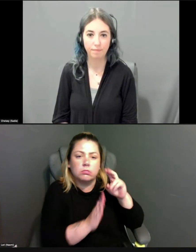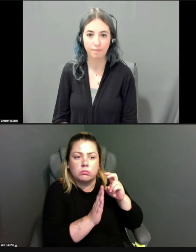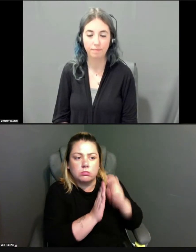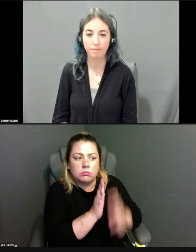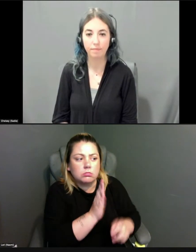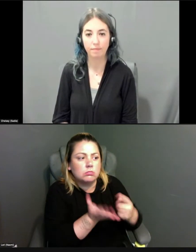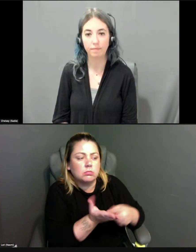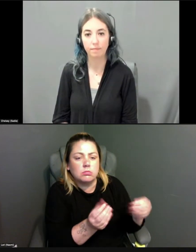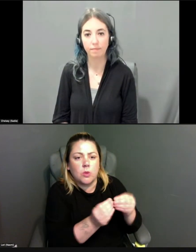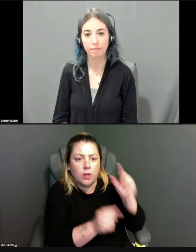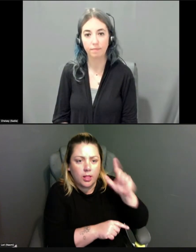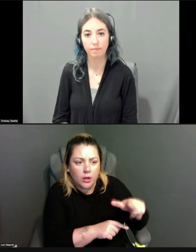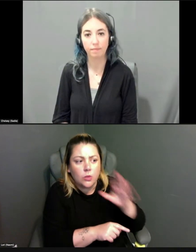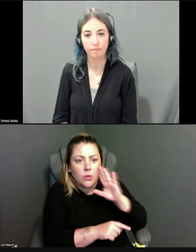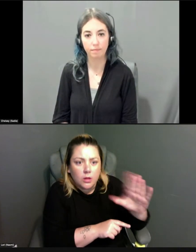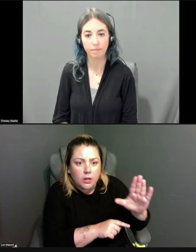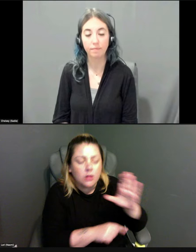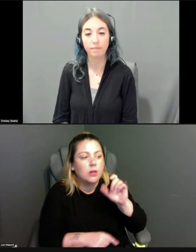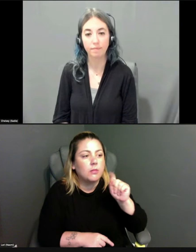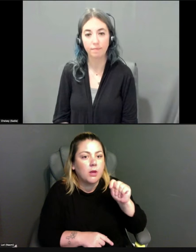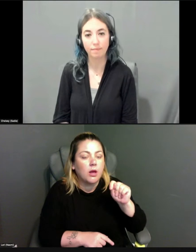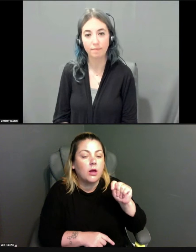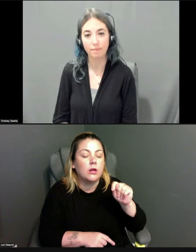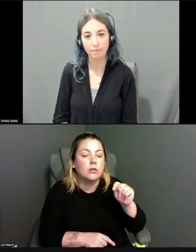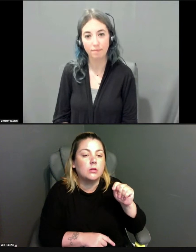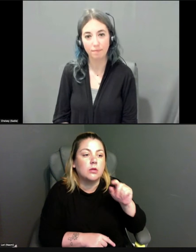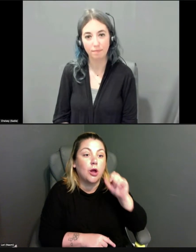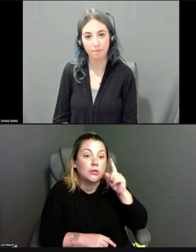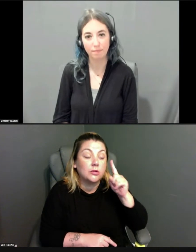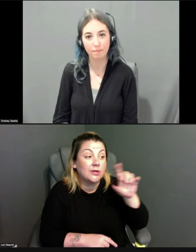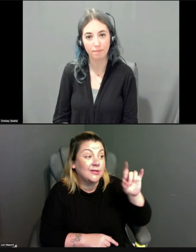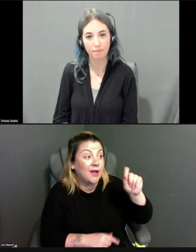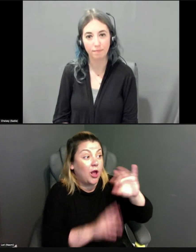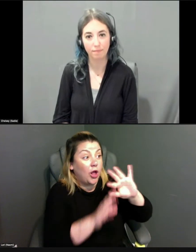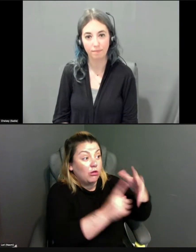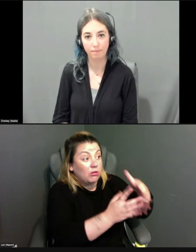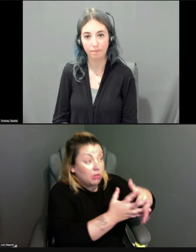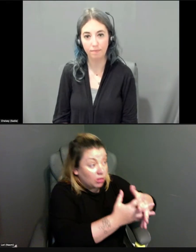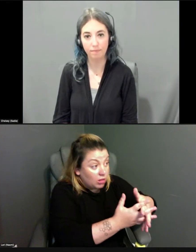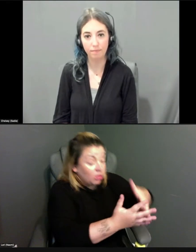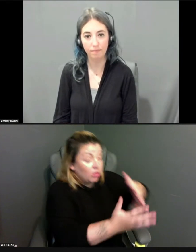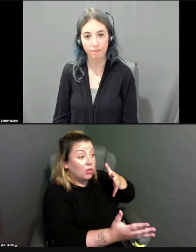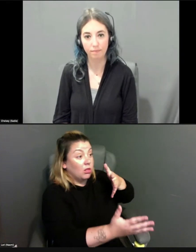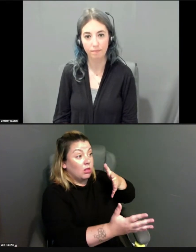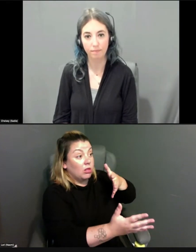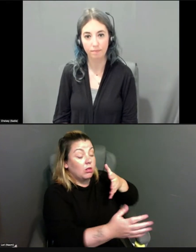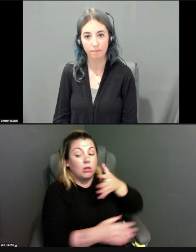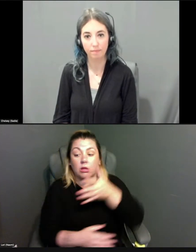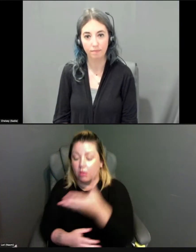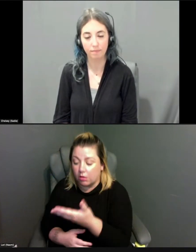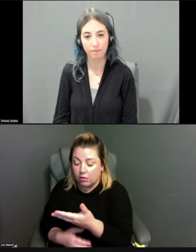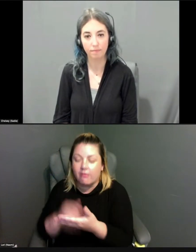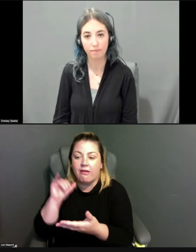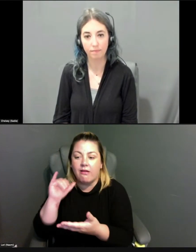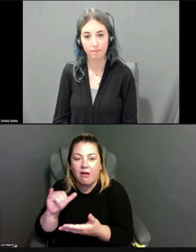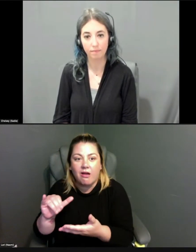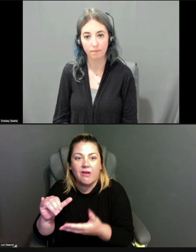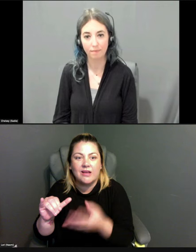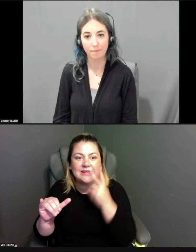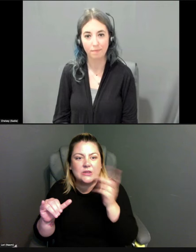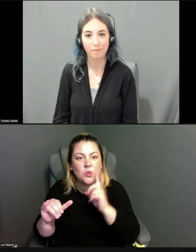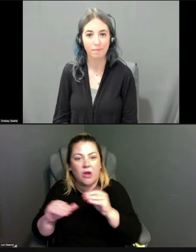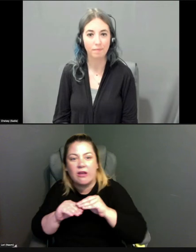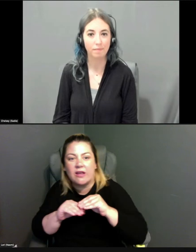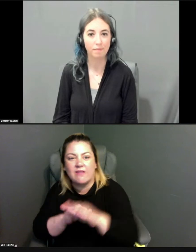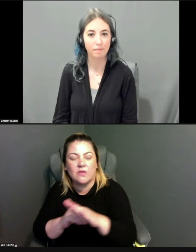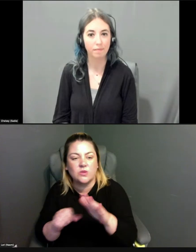how divesting from diet culture allows us to see those kinds of structures in other areas too, much like we can